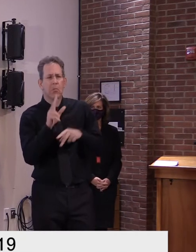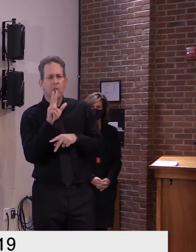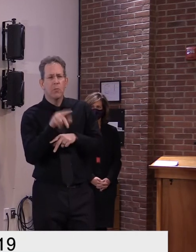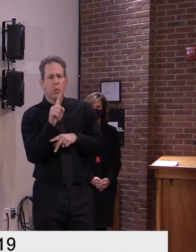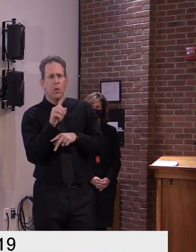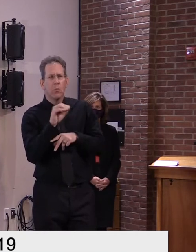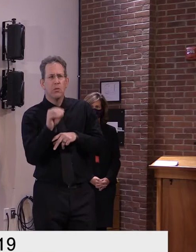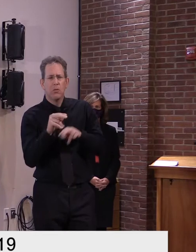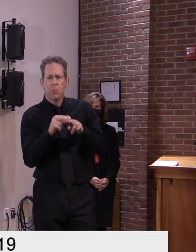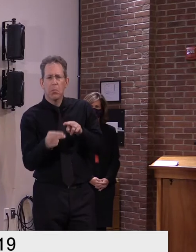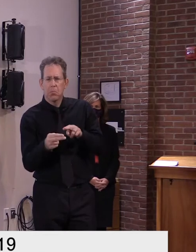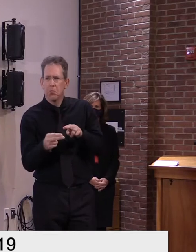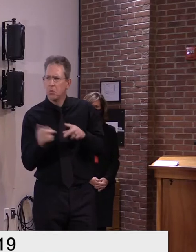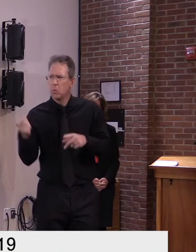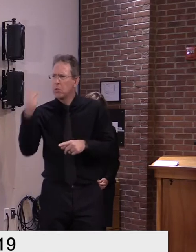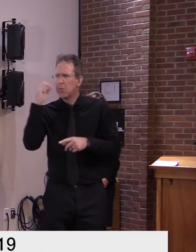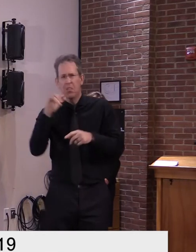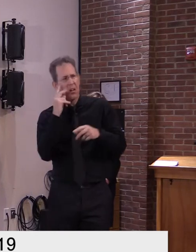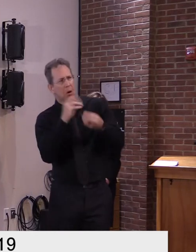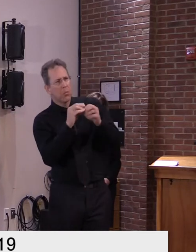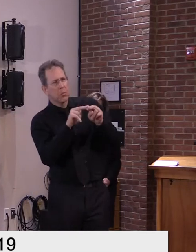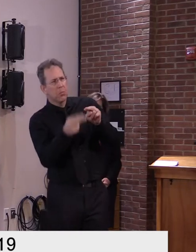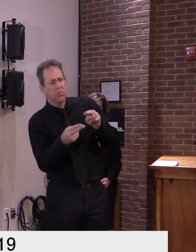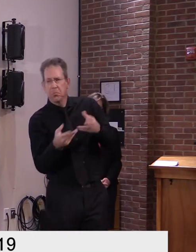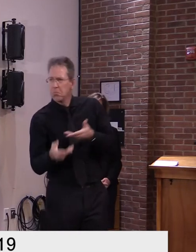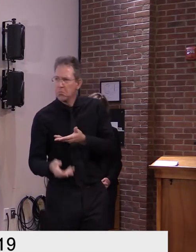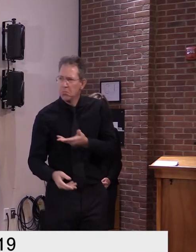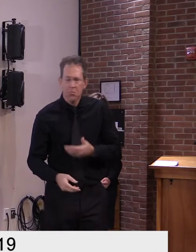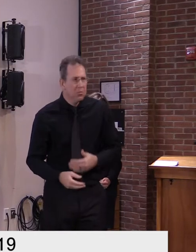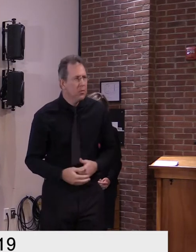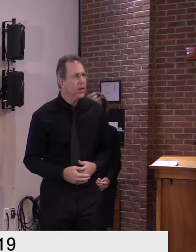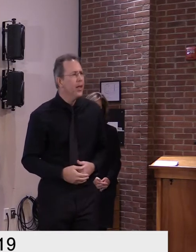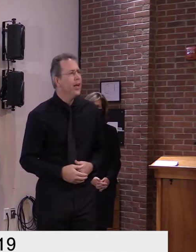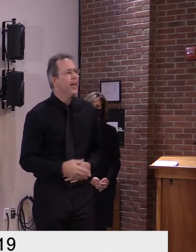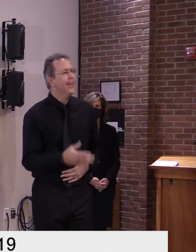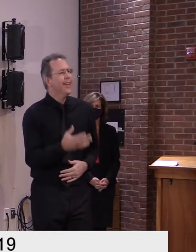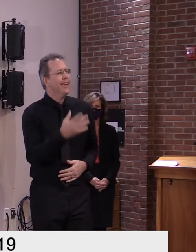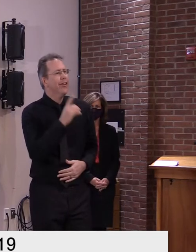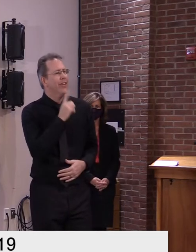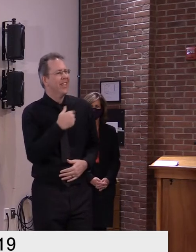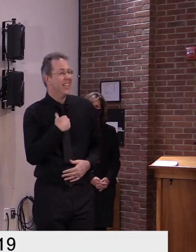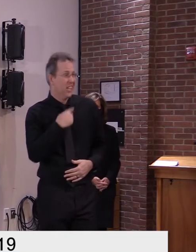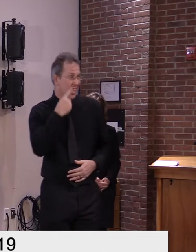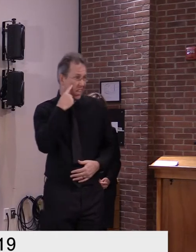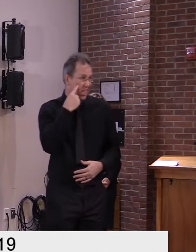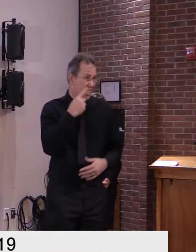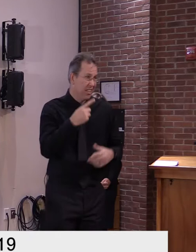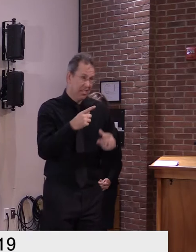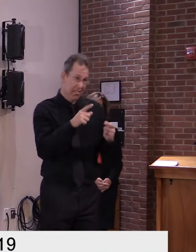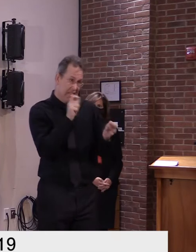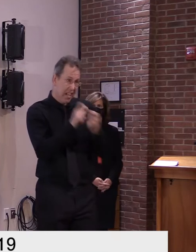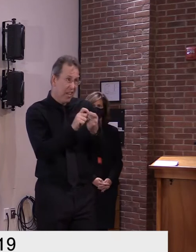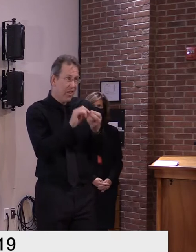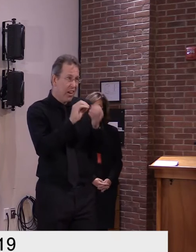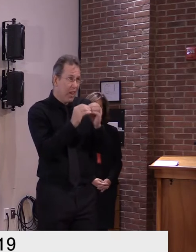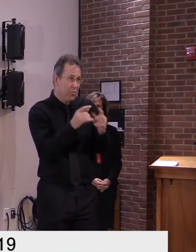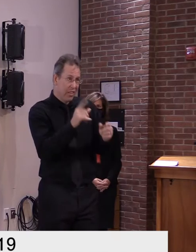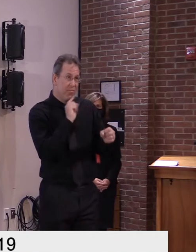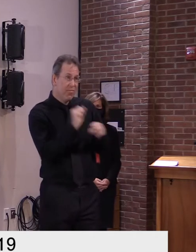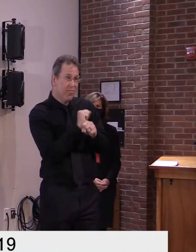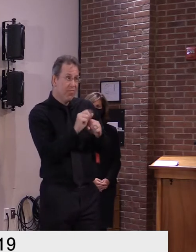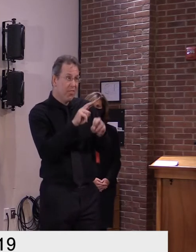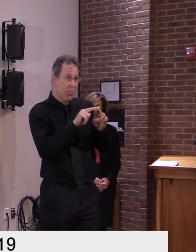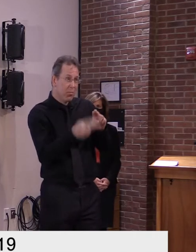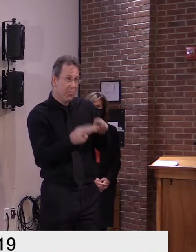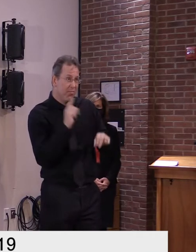still reflective of what's really actually happening on the ground. As I said before, the formula is flawed in some respects,